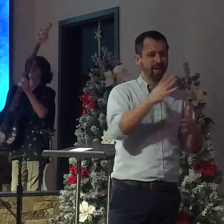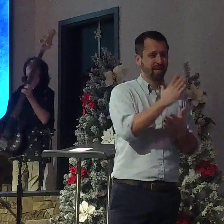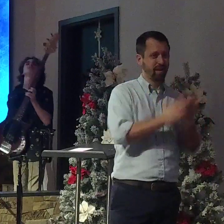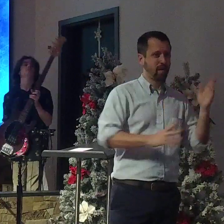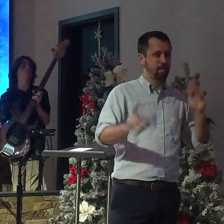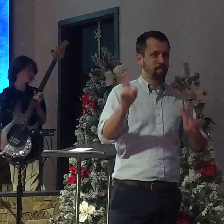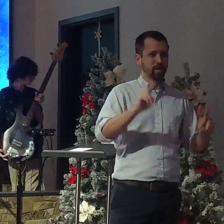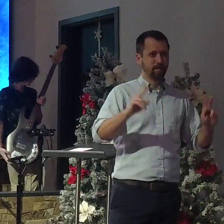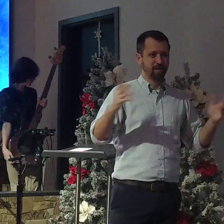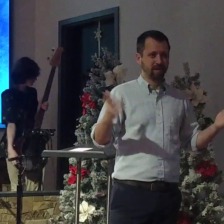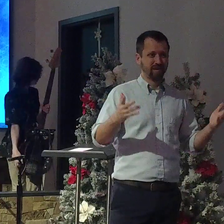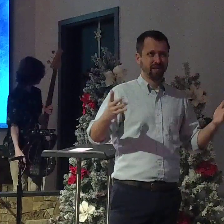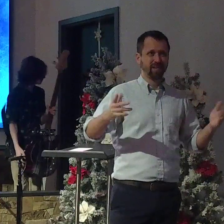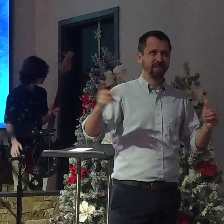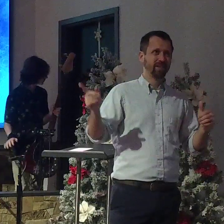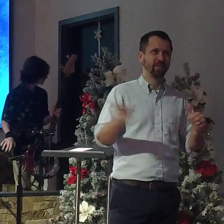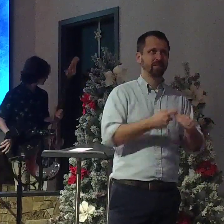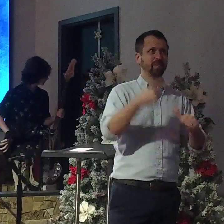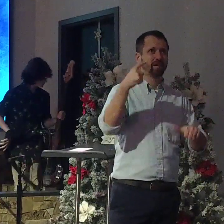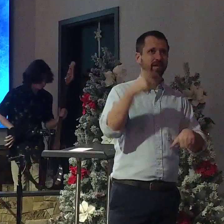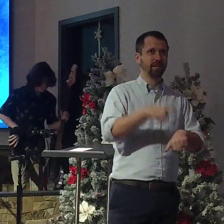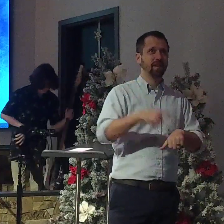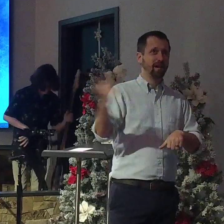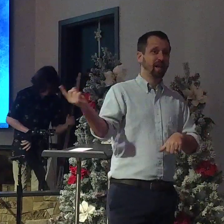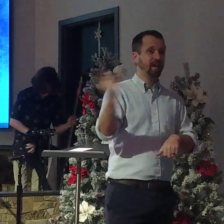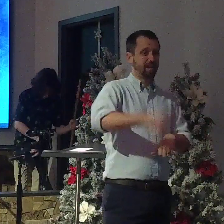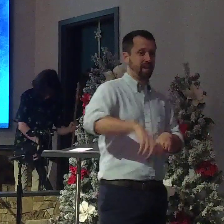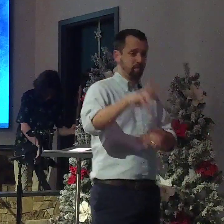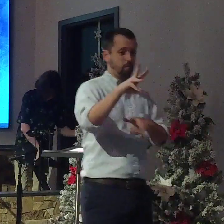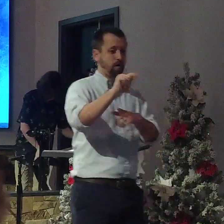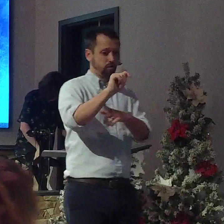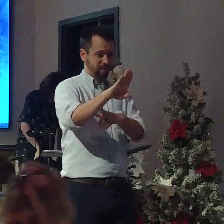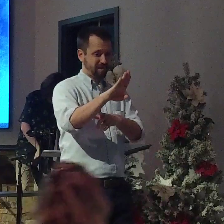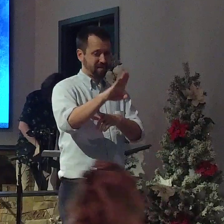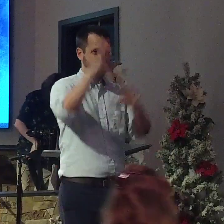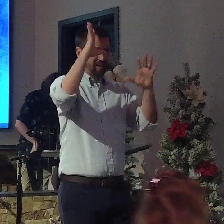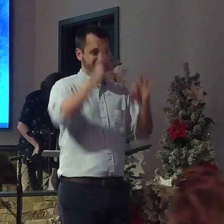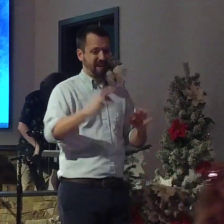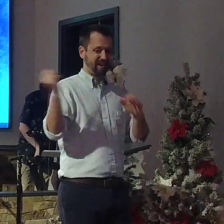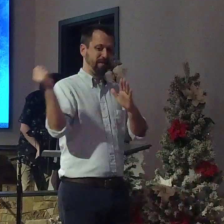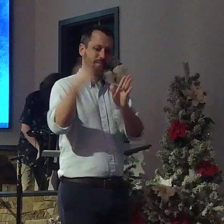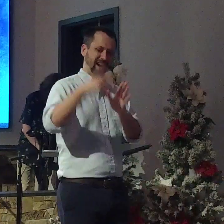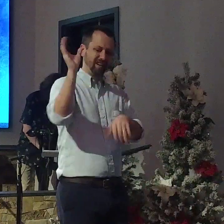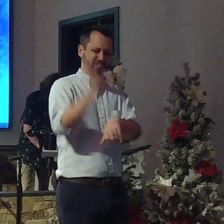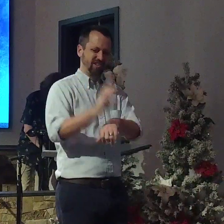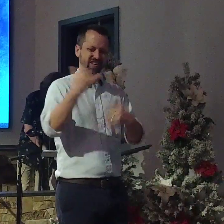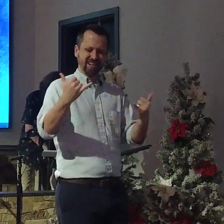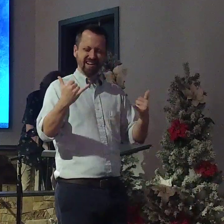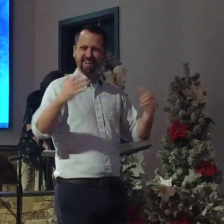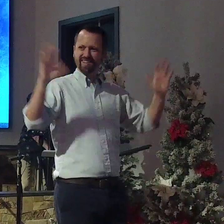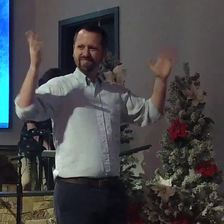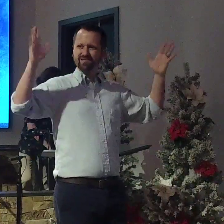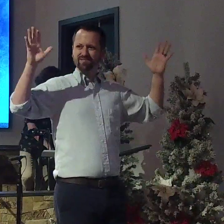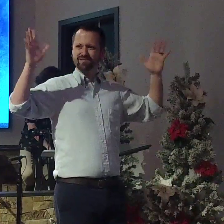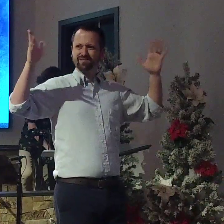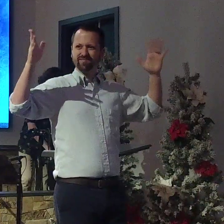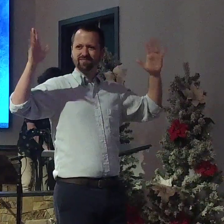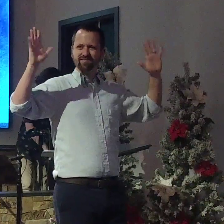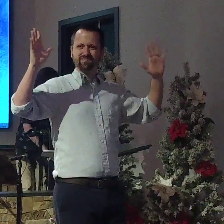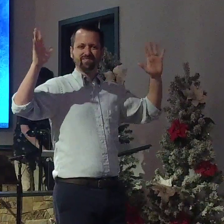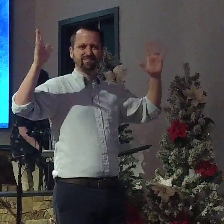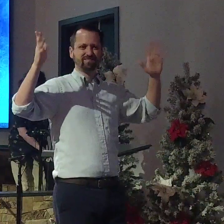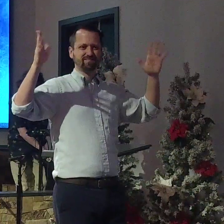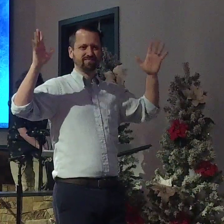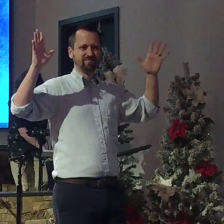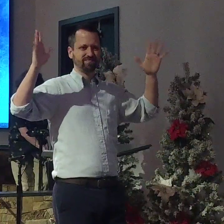to do but to receive that and to walk in faith. God, we just thank you, Lord, that there's nothing in us that